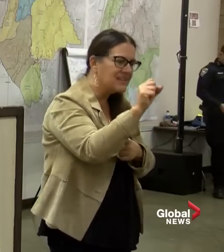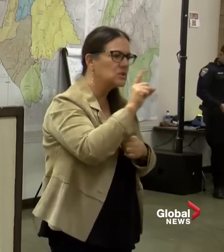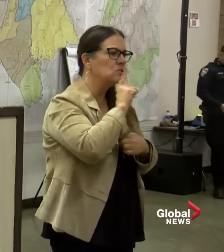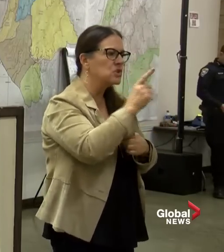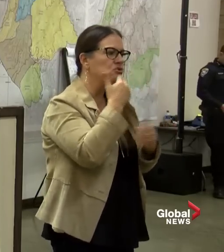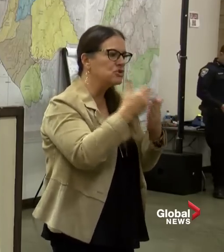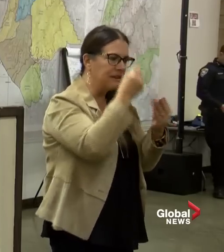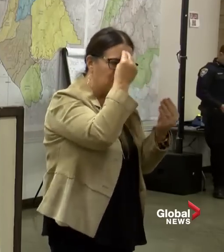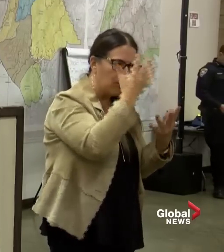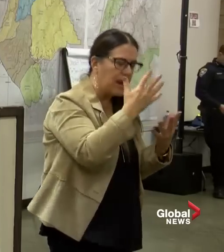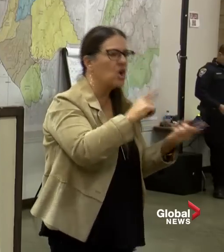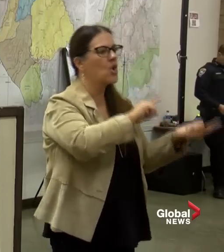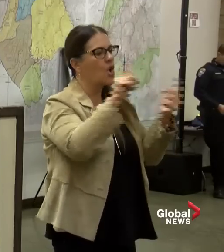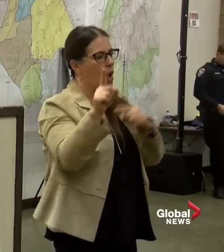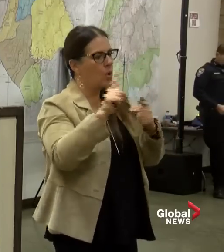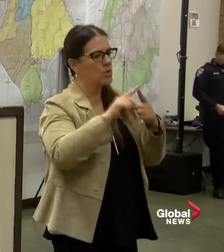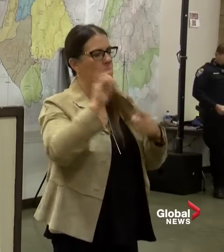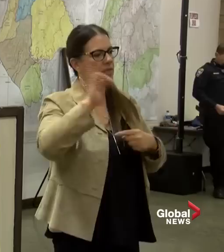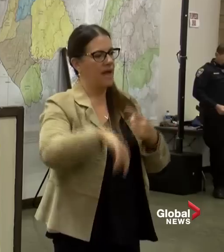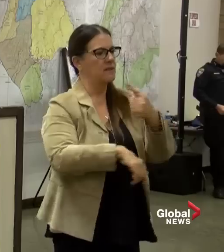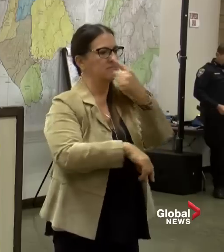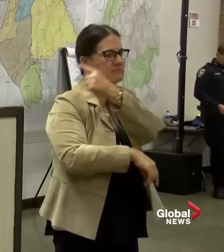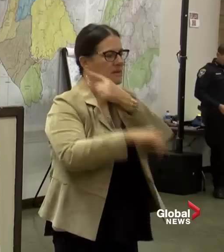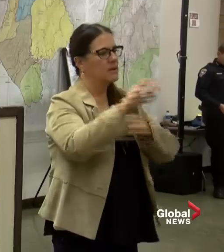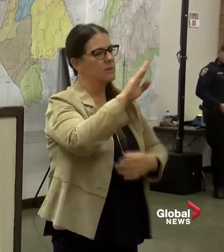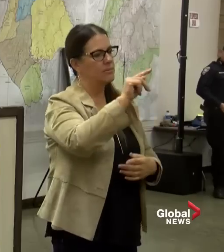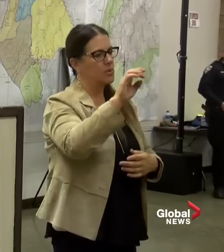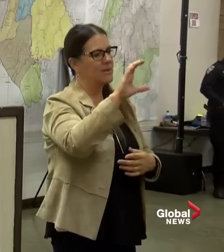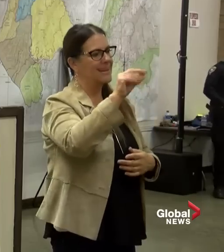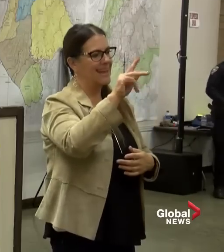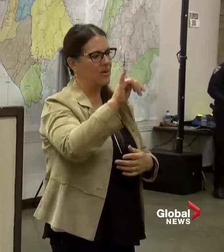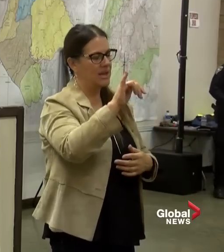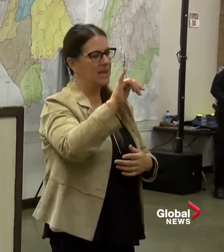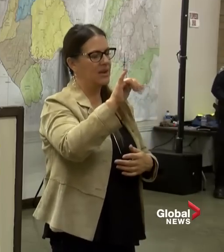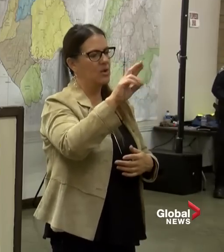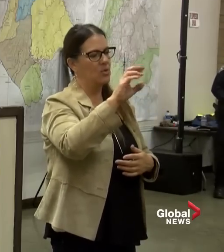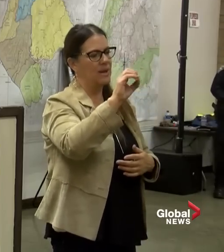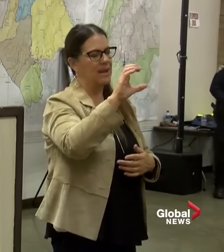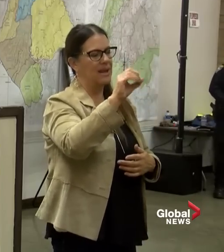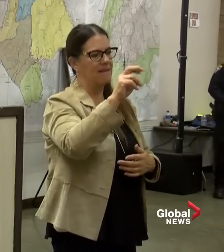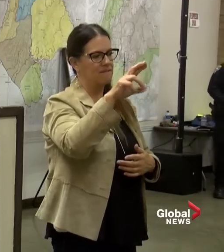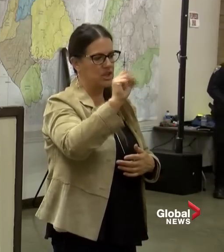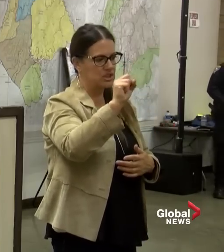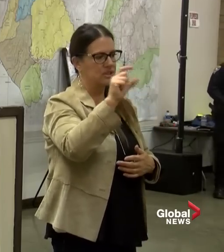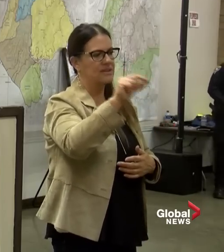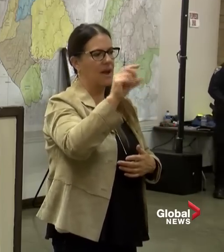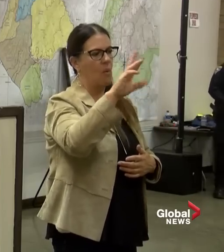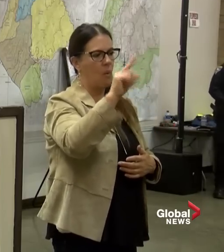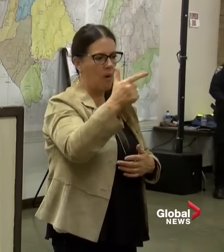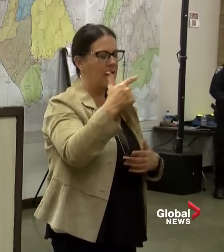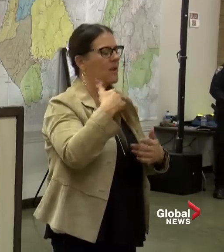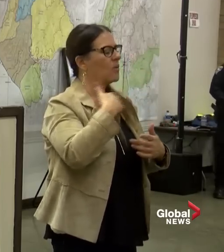to buttecountyrecovers.org. You will find everything that we have there.